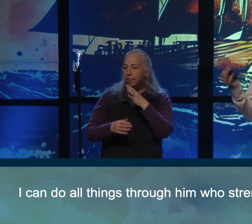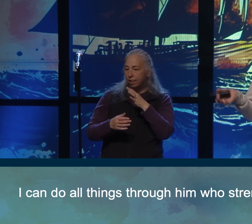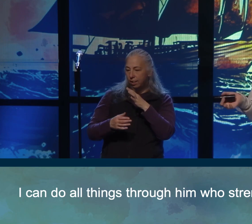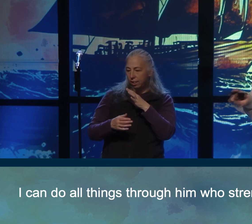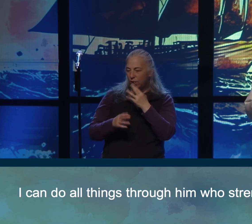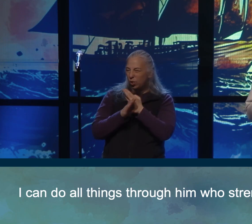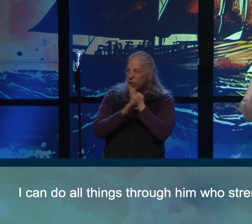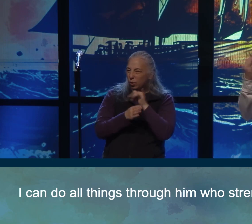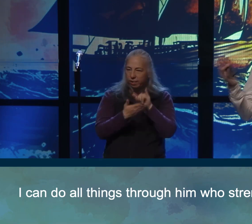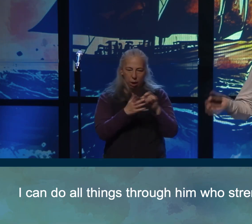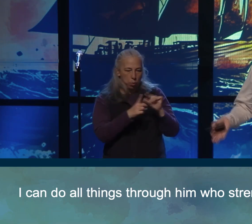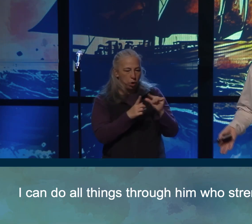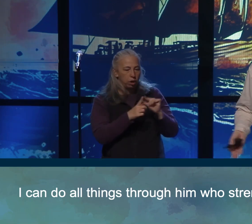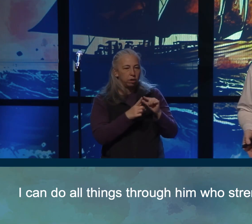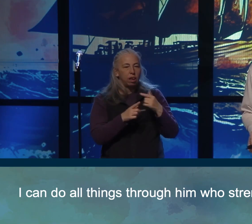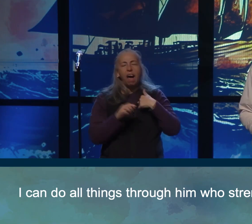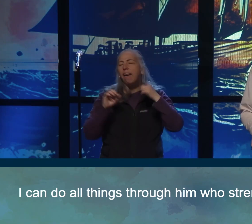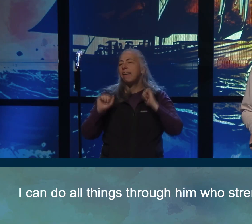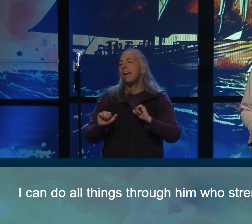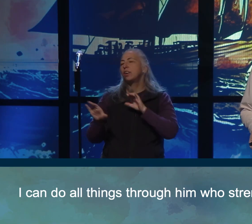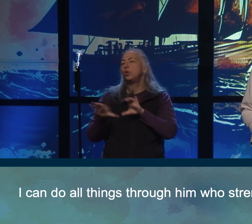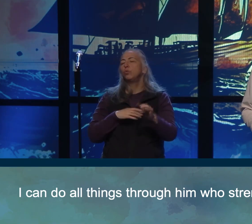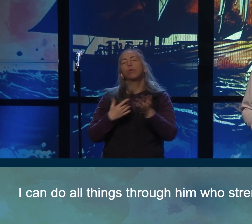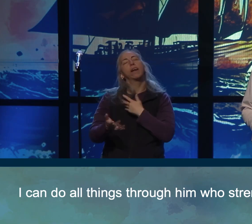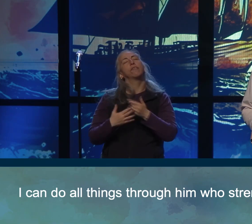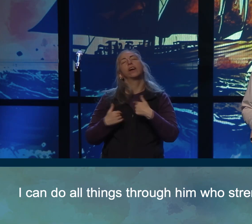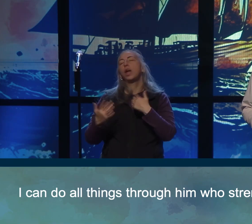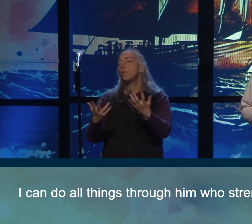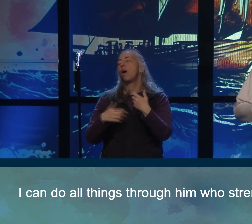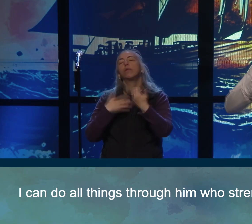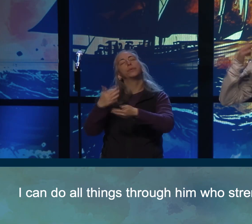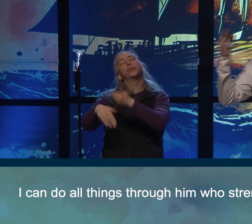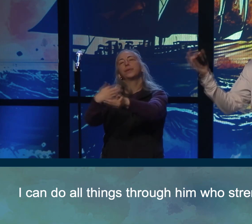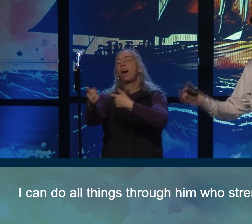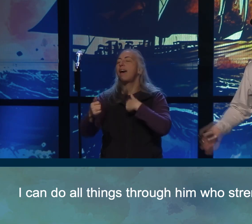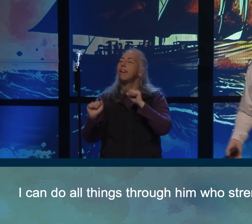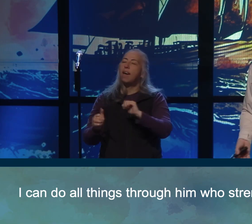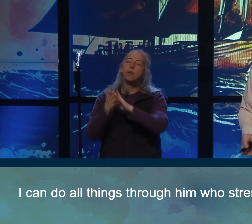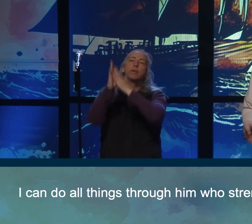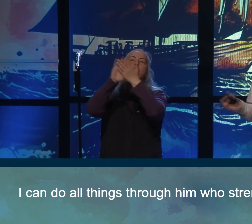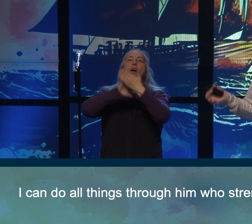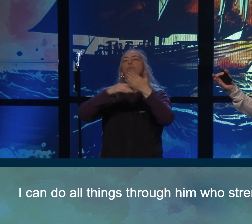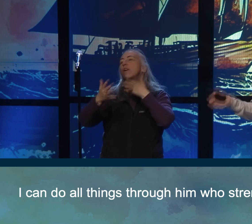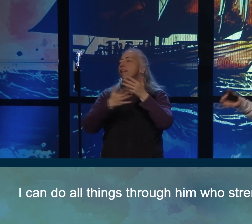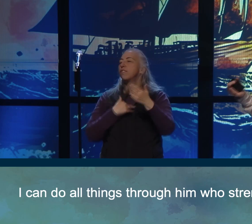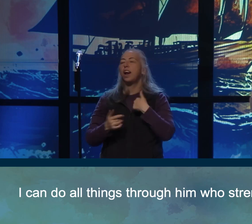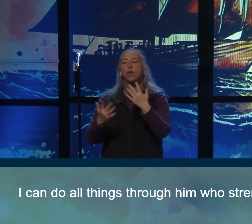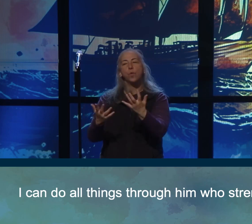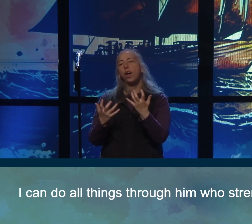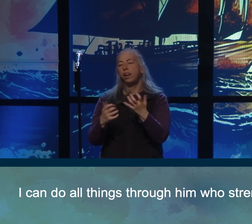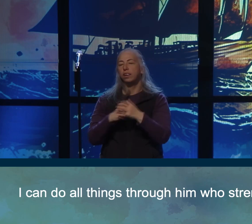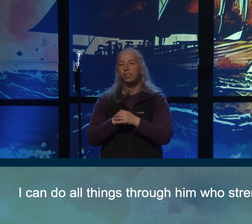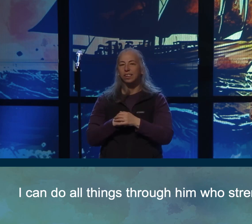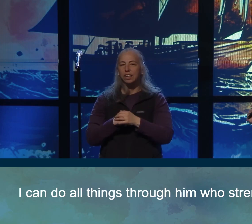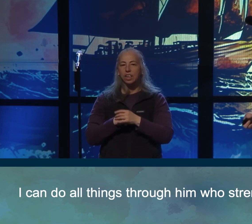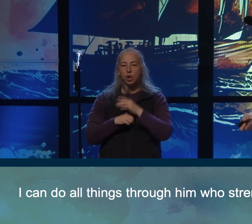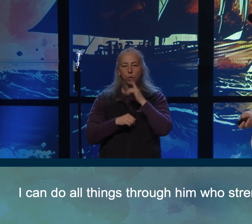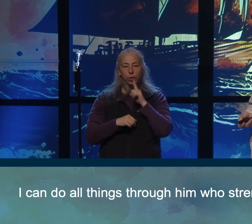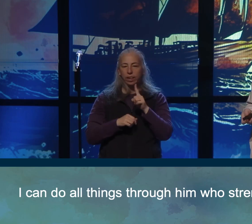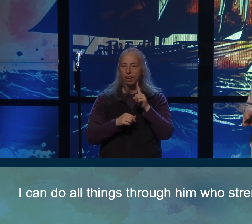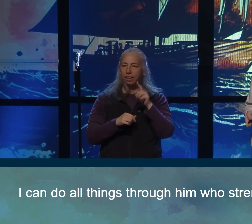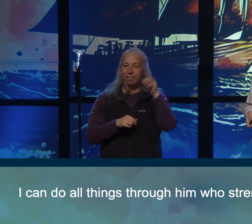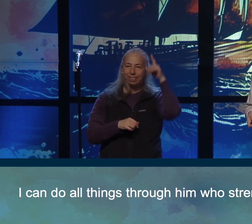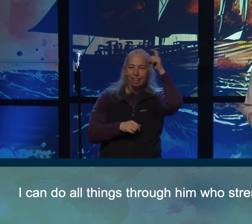make them about being able to do whatever you want to in life. To become whatever you want to in life is to really cheapen the experience and to cheapen